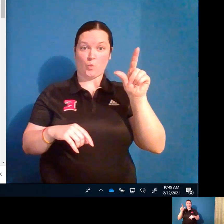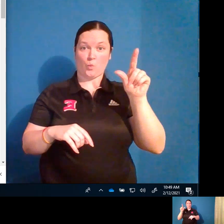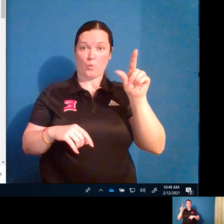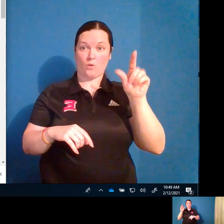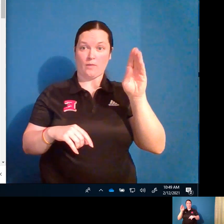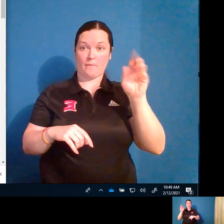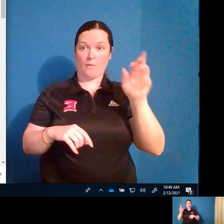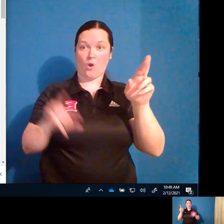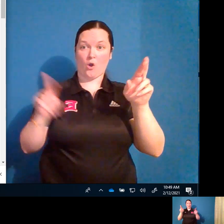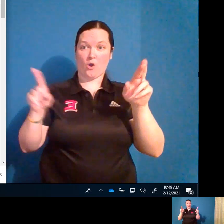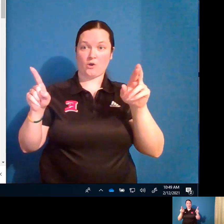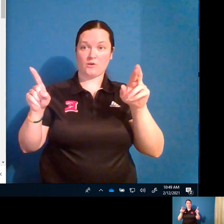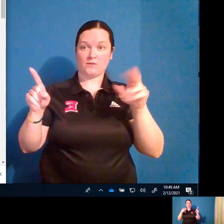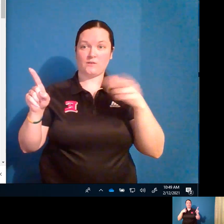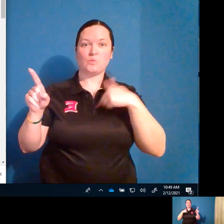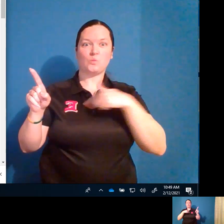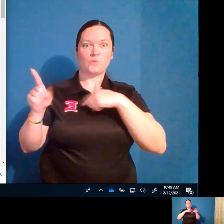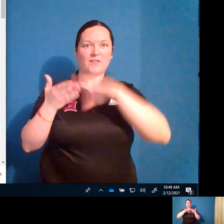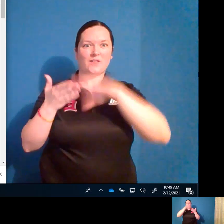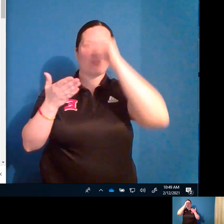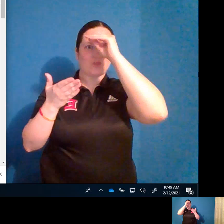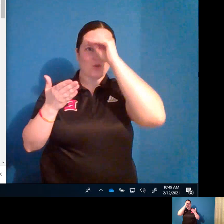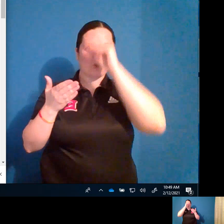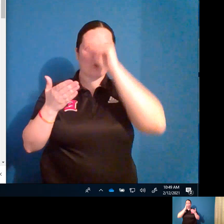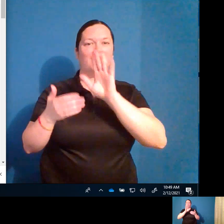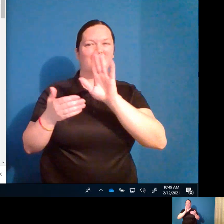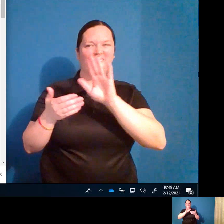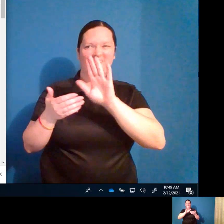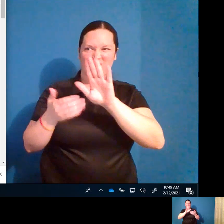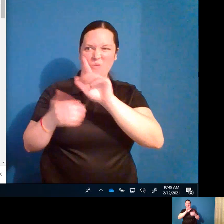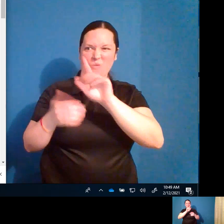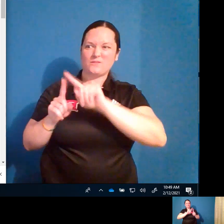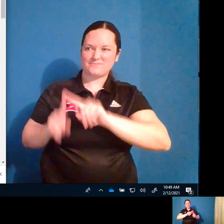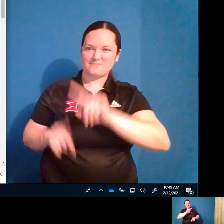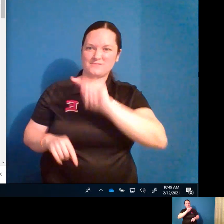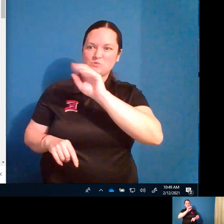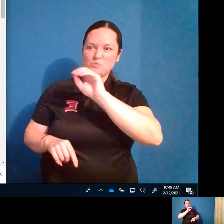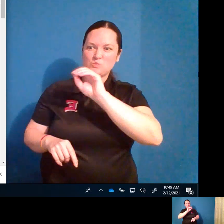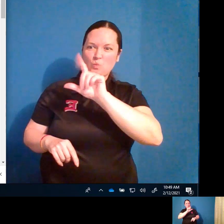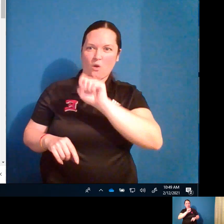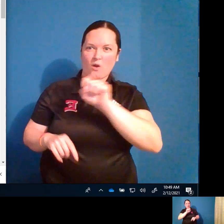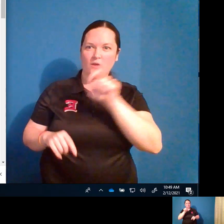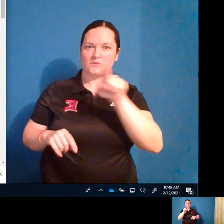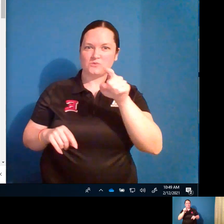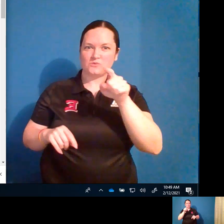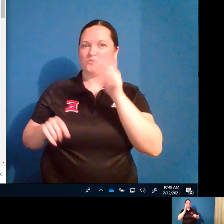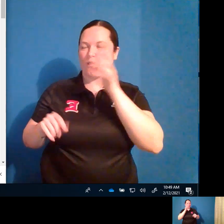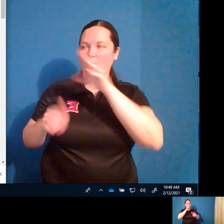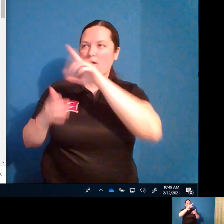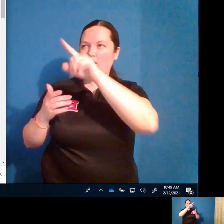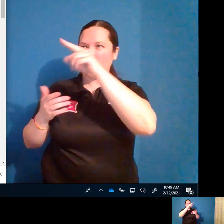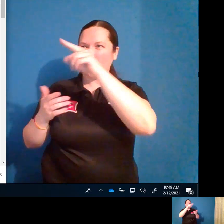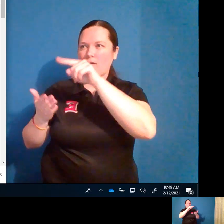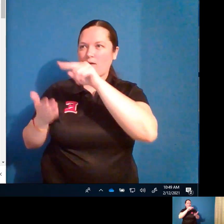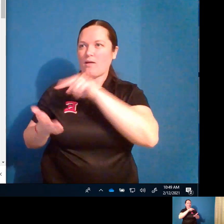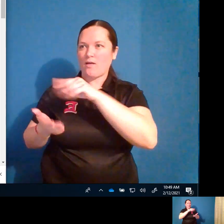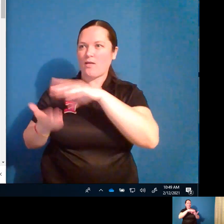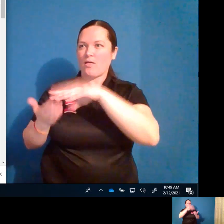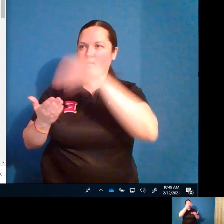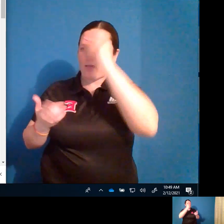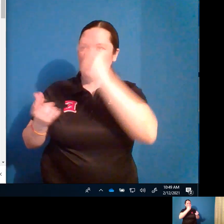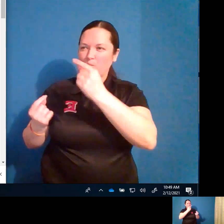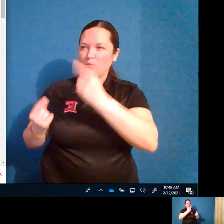technical illustration is we're learning the toolbox. So you go do your own projects here in a little bit under design, you